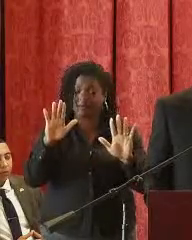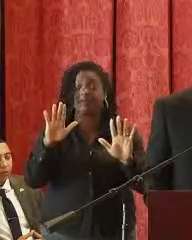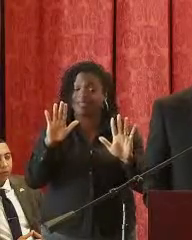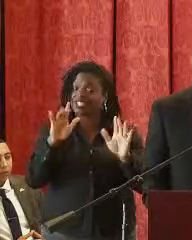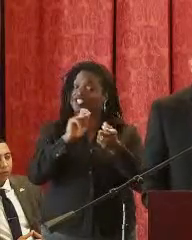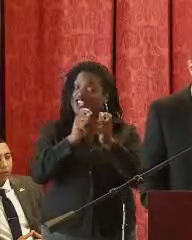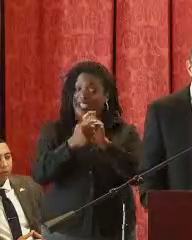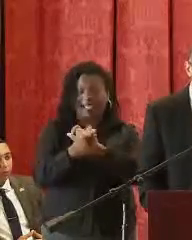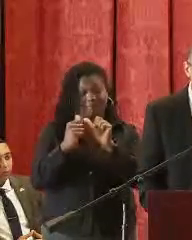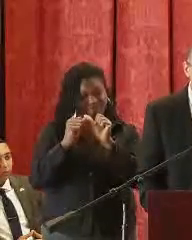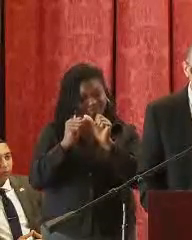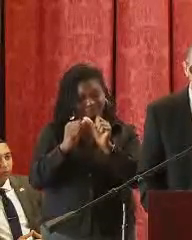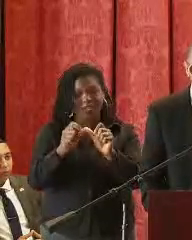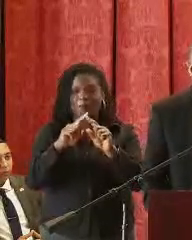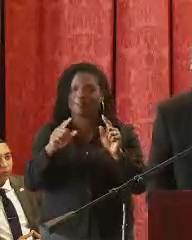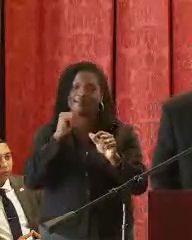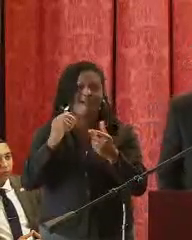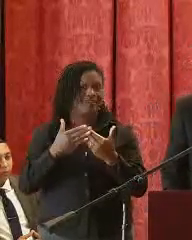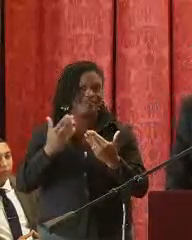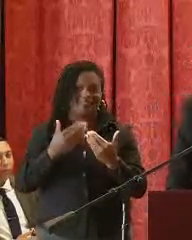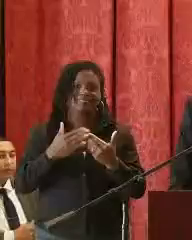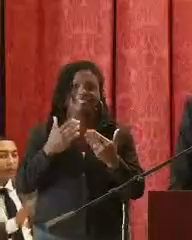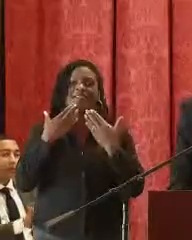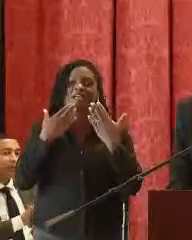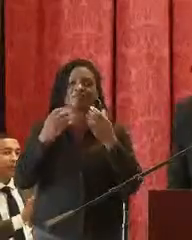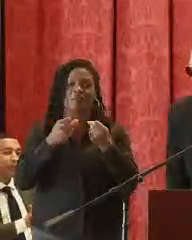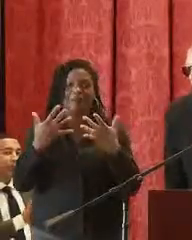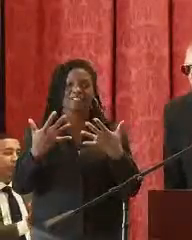doesn't come easy. Thank you very much.